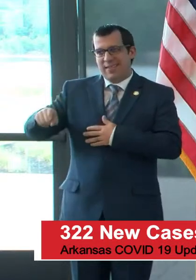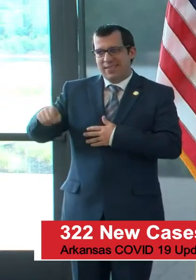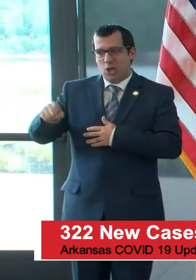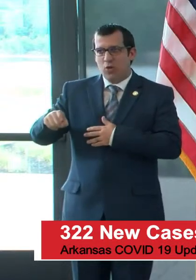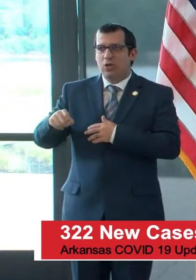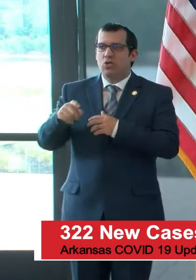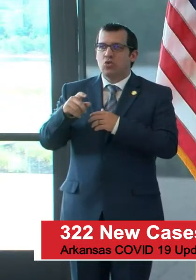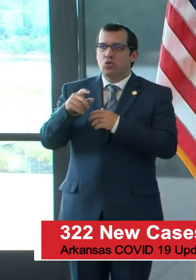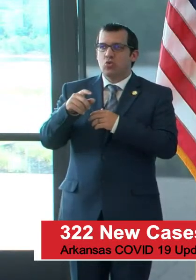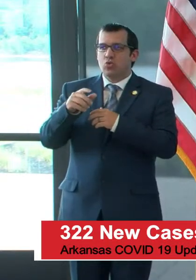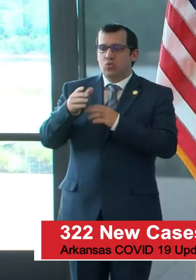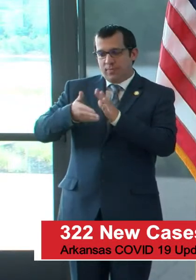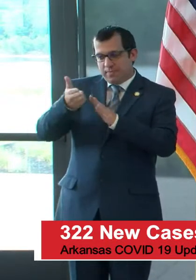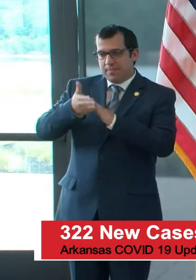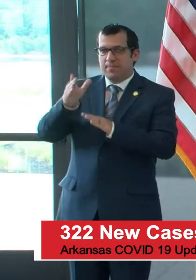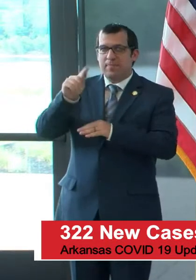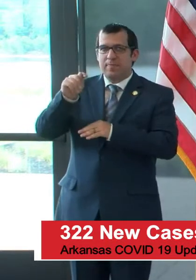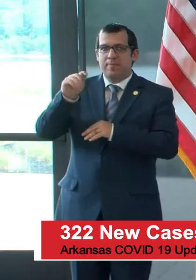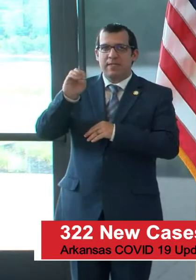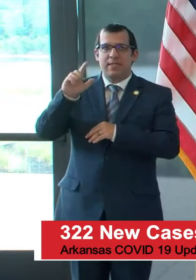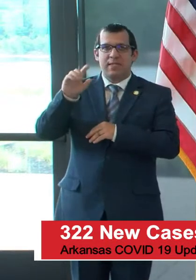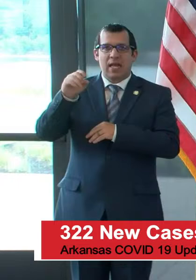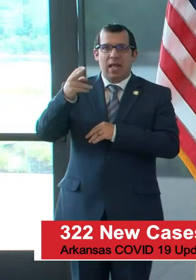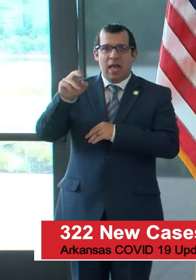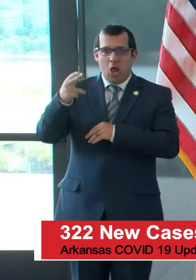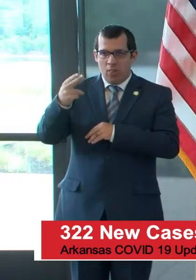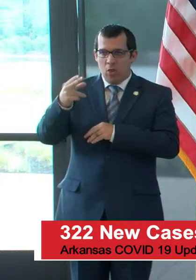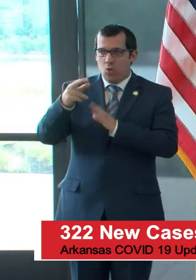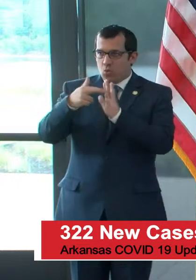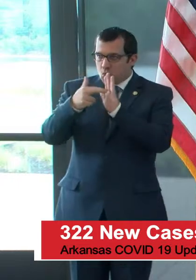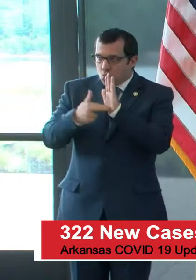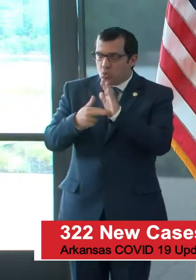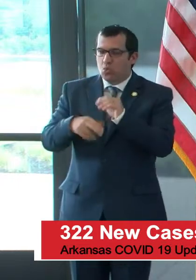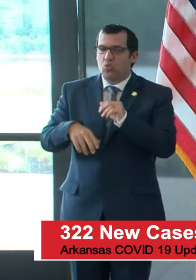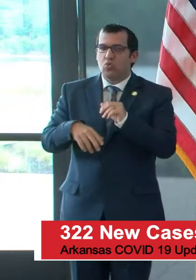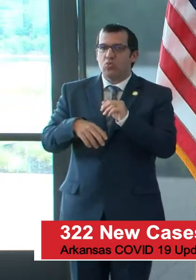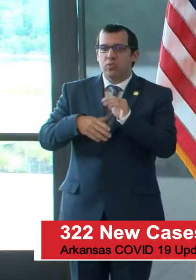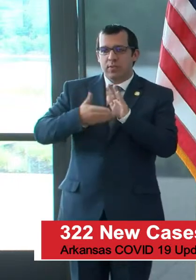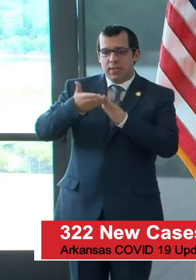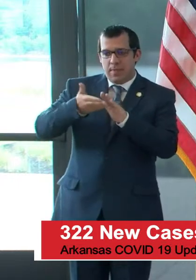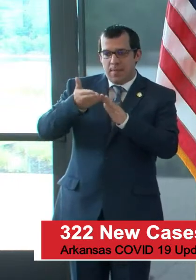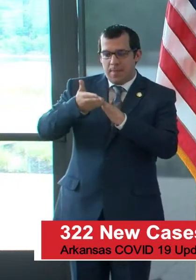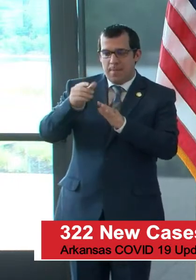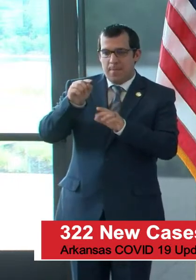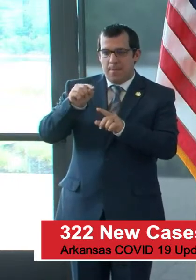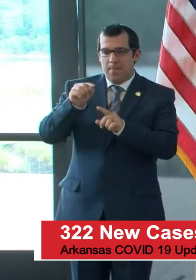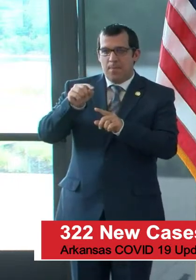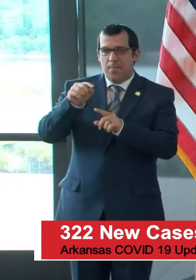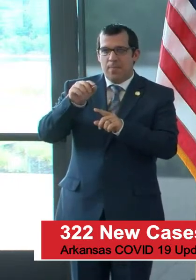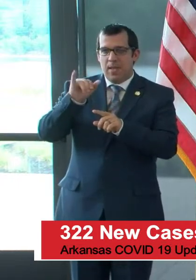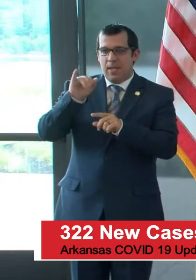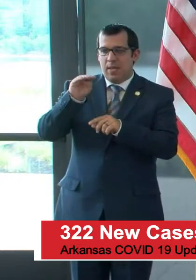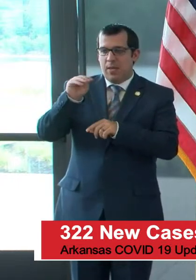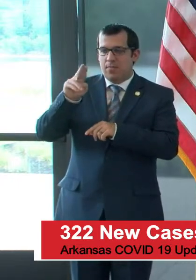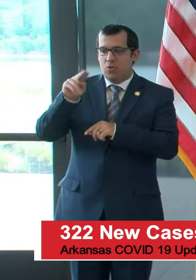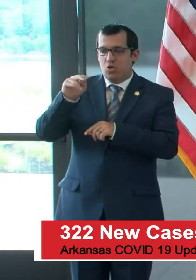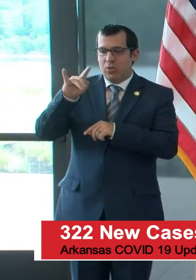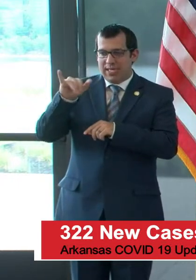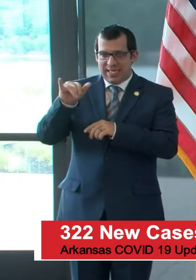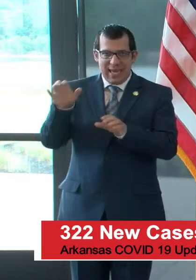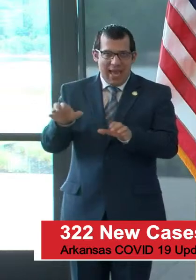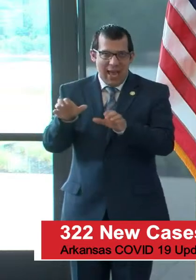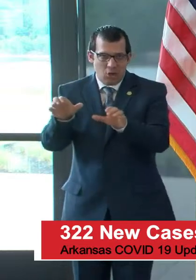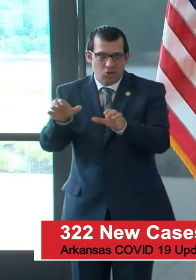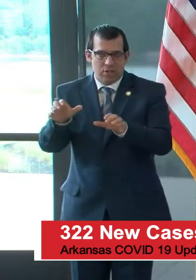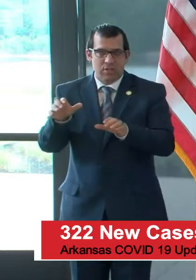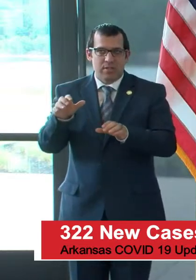necessary to keep in place our telehealth rules, to keep in place the immunity actions